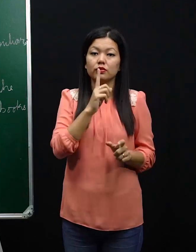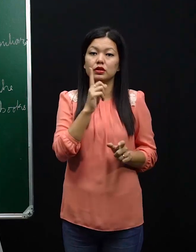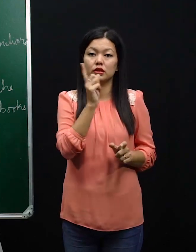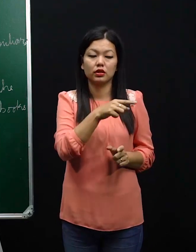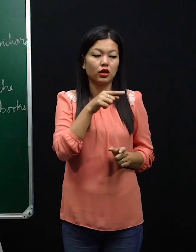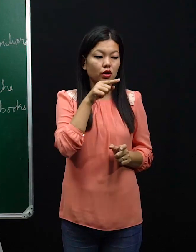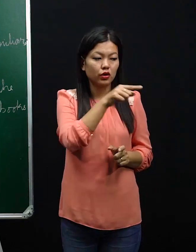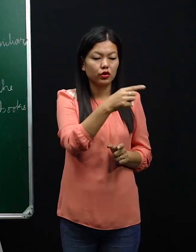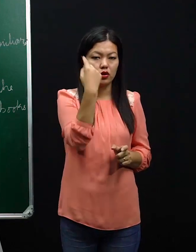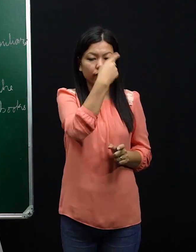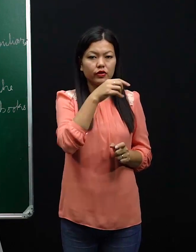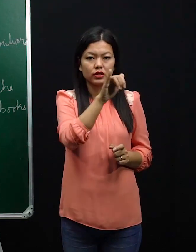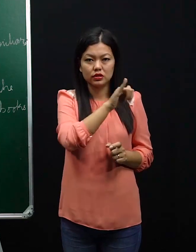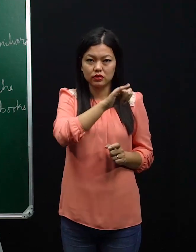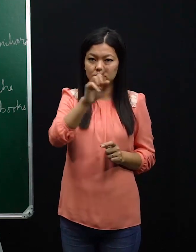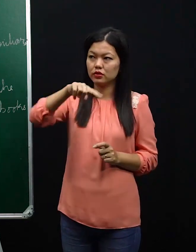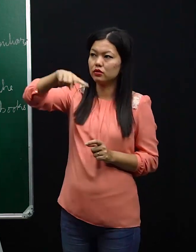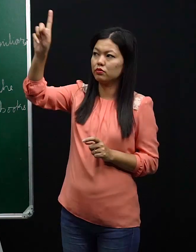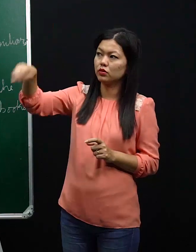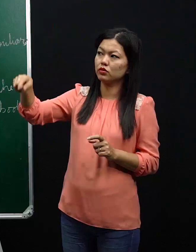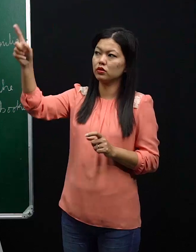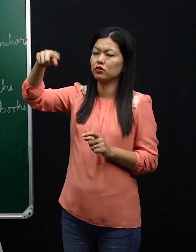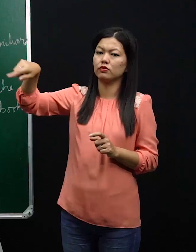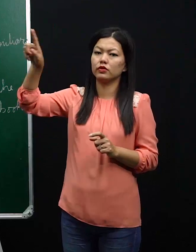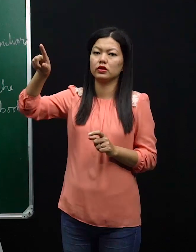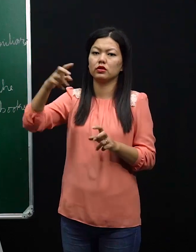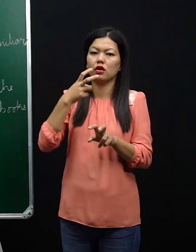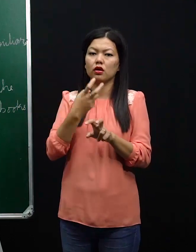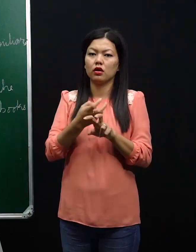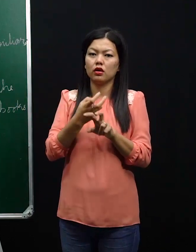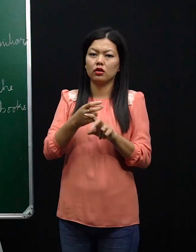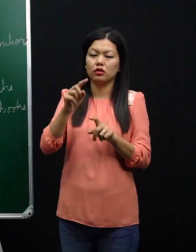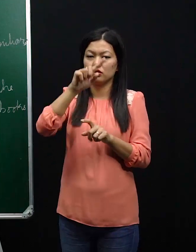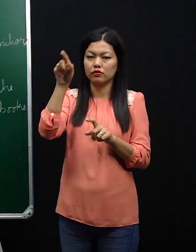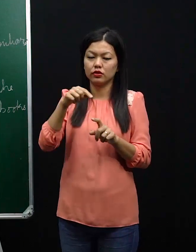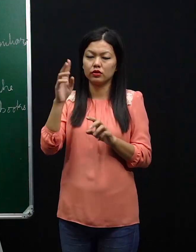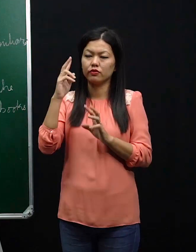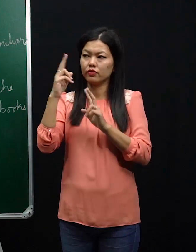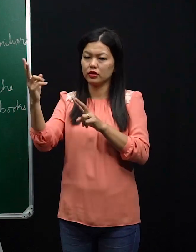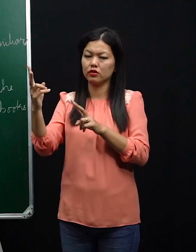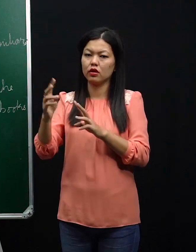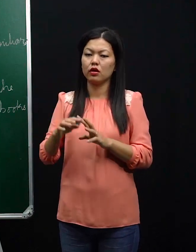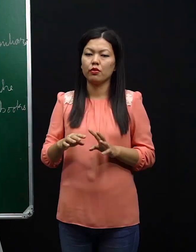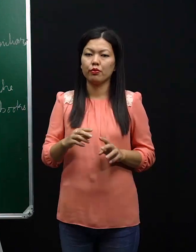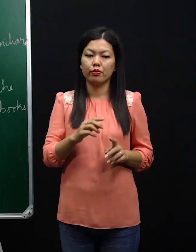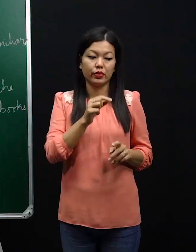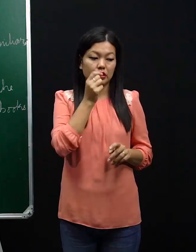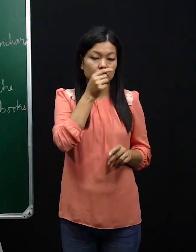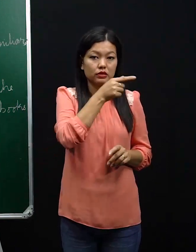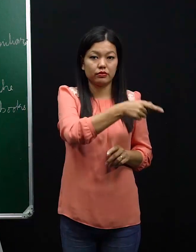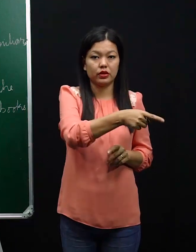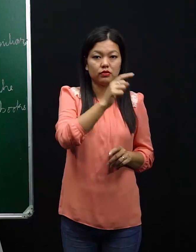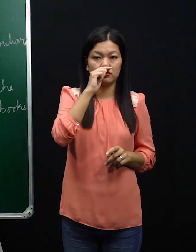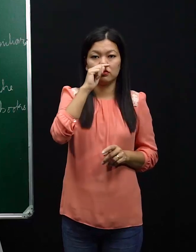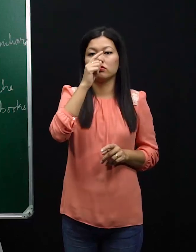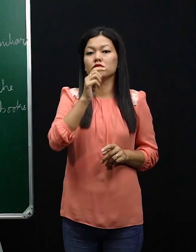long. He still went home. With this, we are going to come to a conclusion of this story. But what I want all of